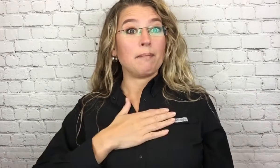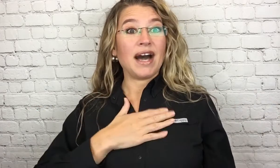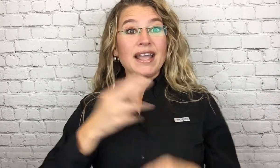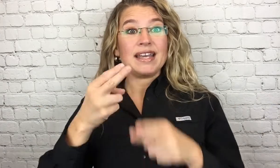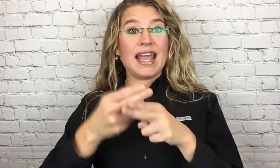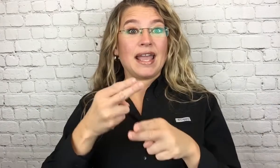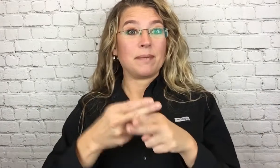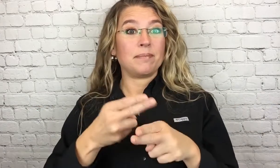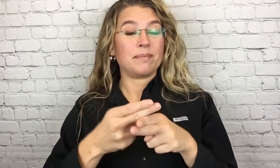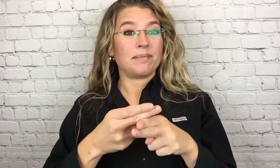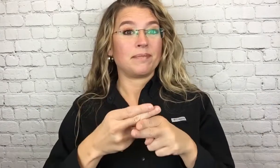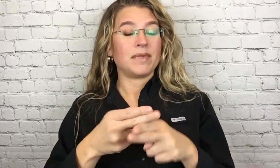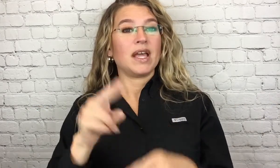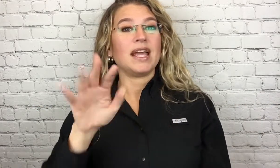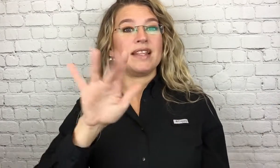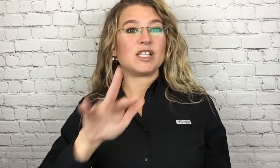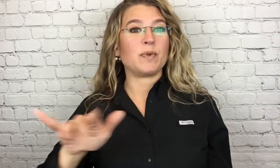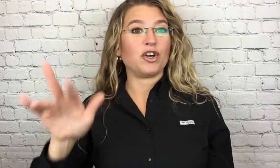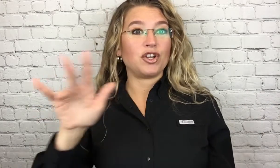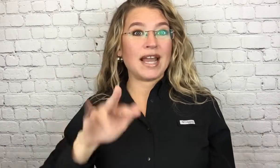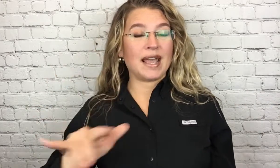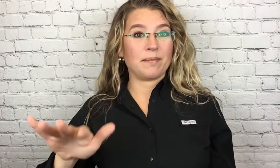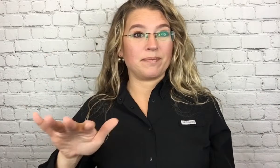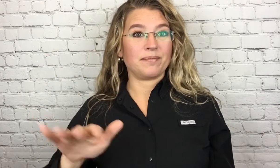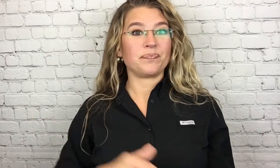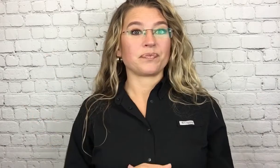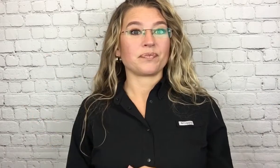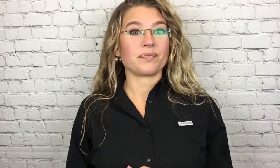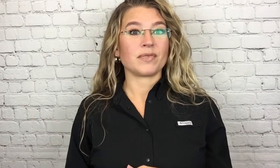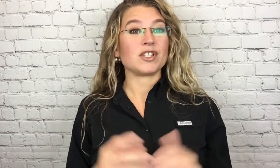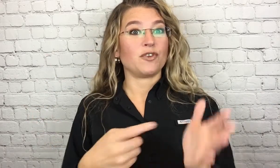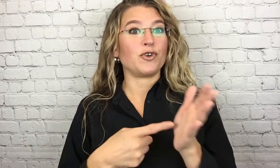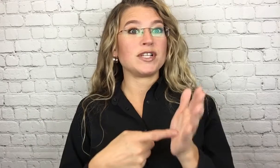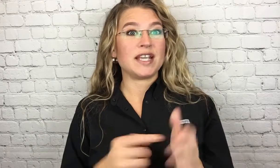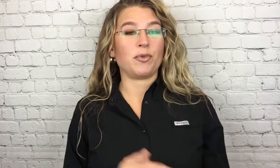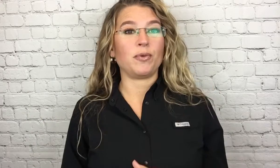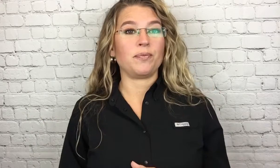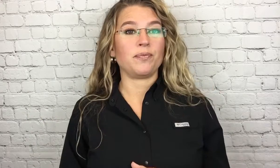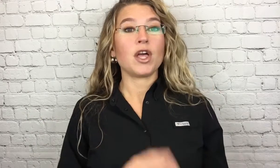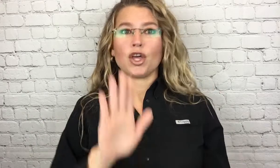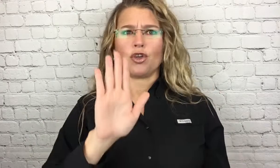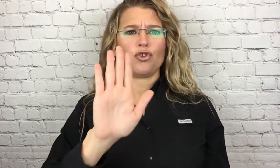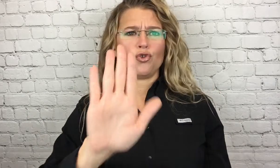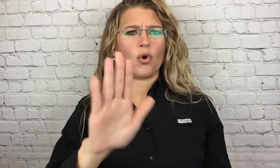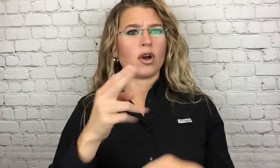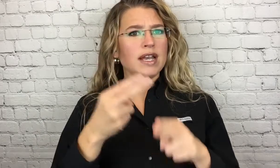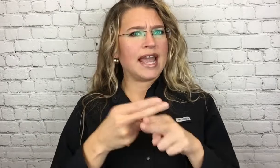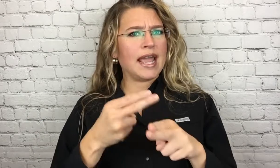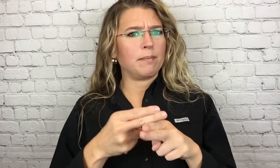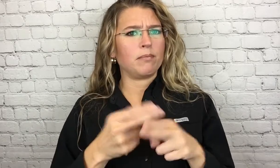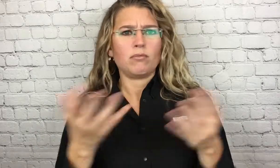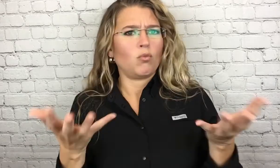My name, and then spell your name. So for example, your name what?